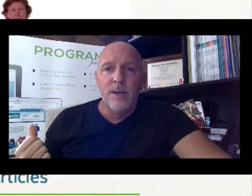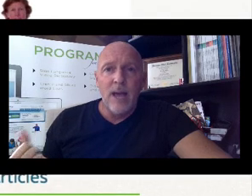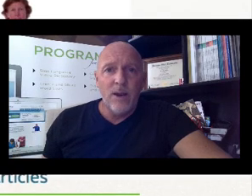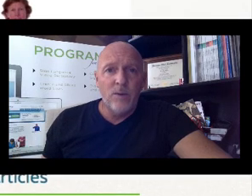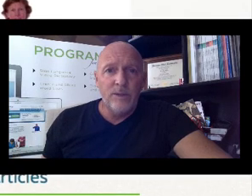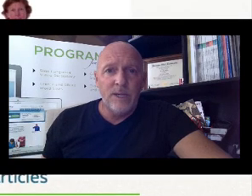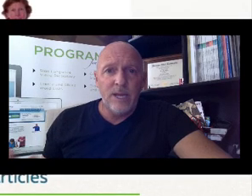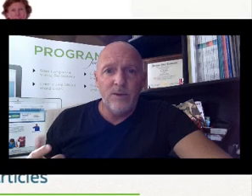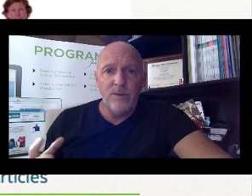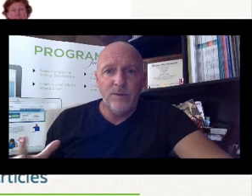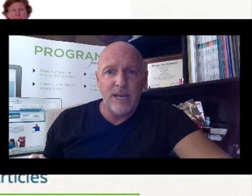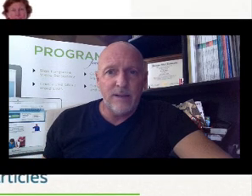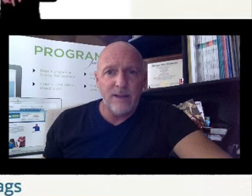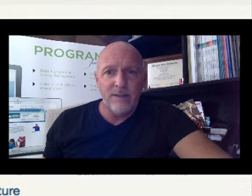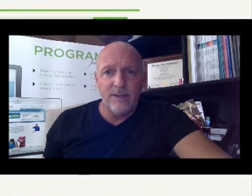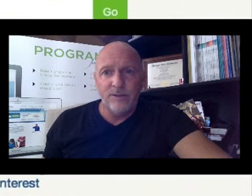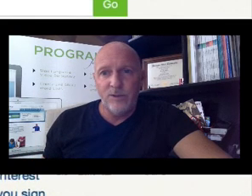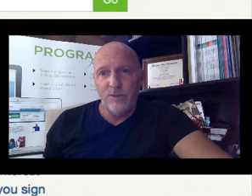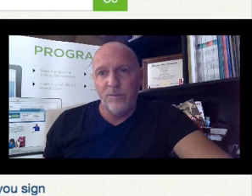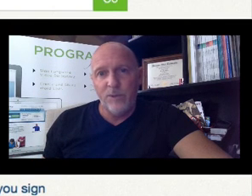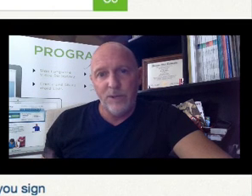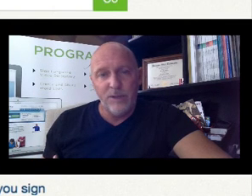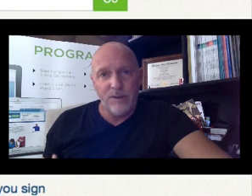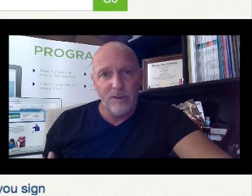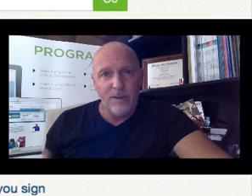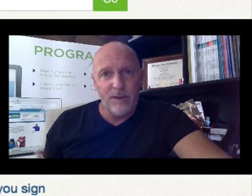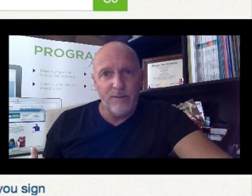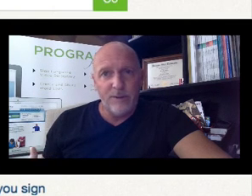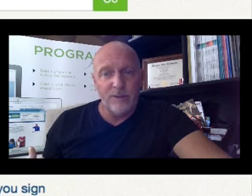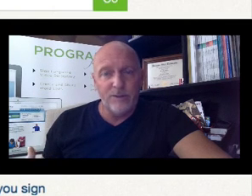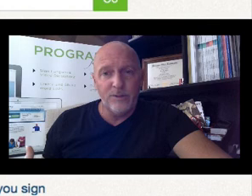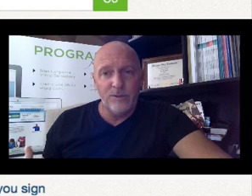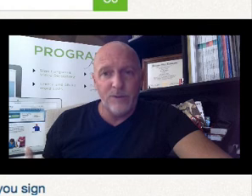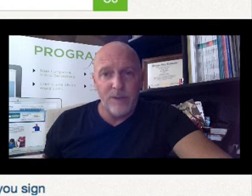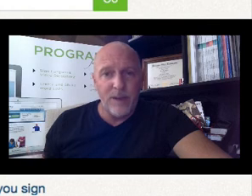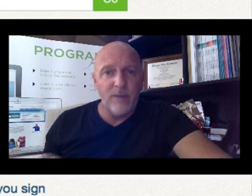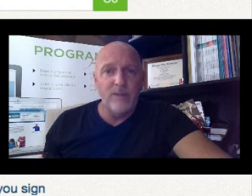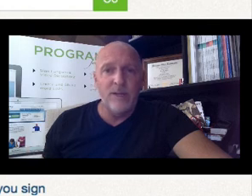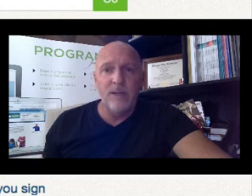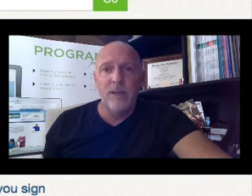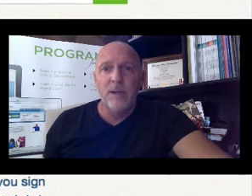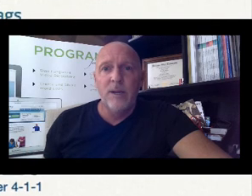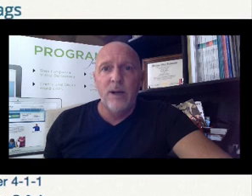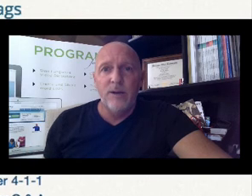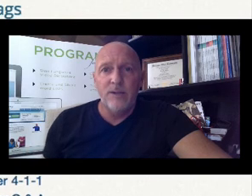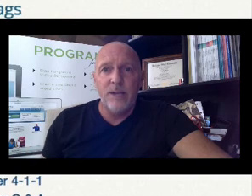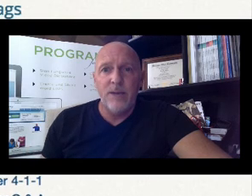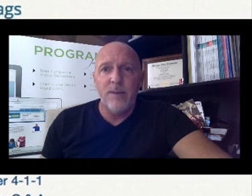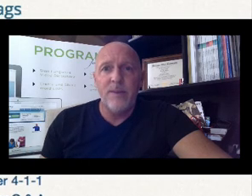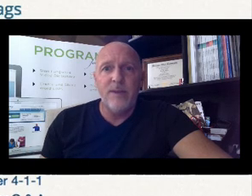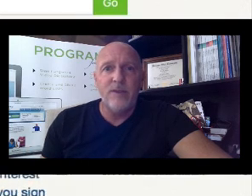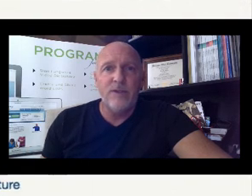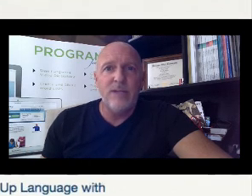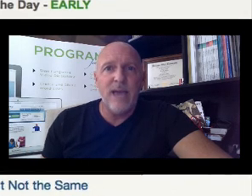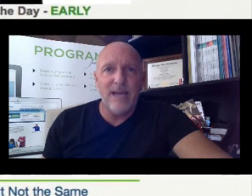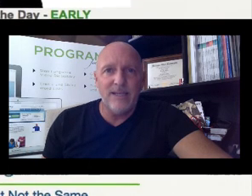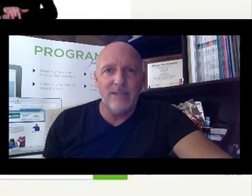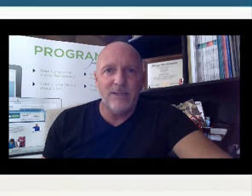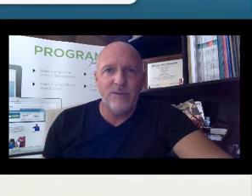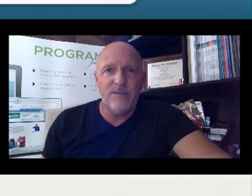Not only can you take a lot of things to put in there for your students to read about and understand that way, but then just the access to a